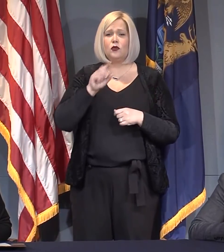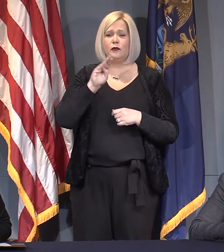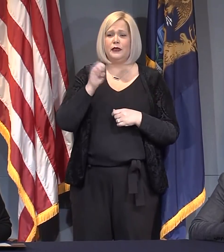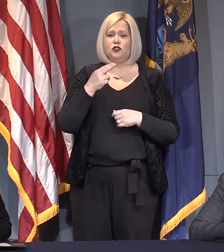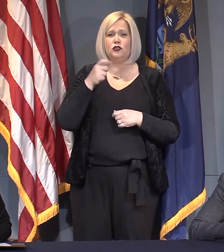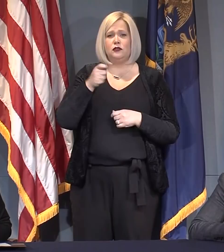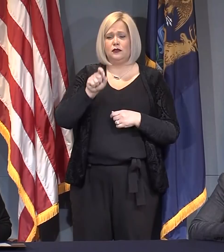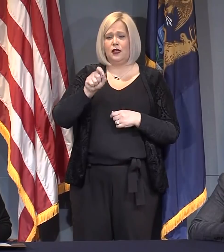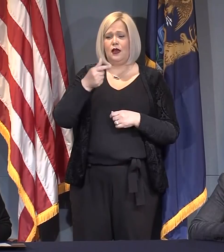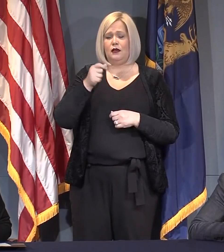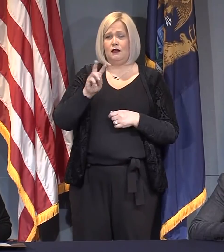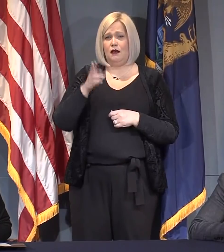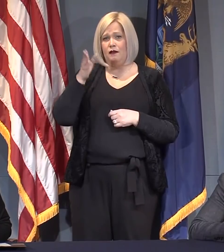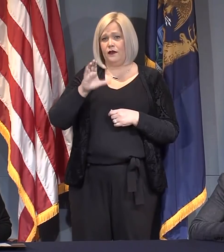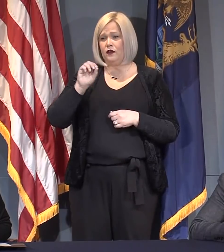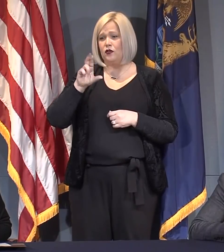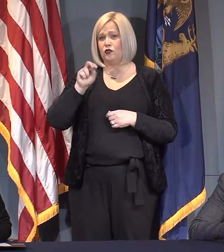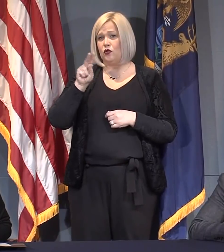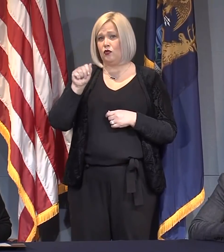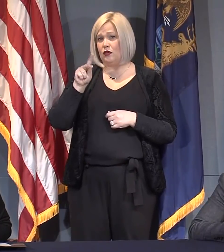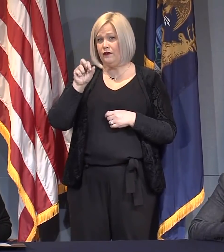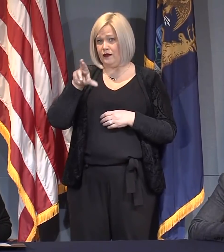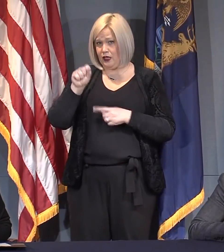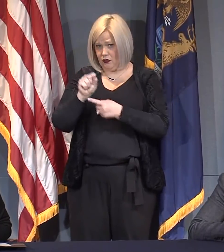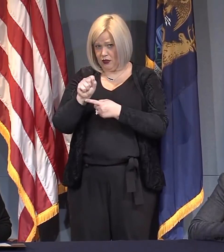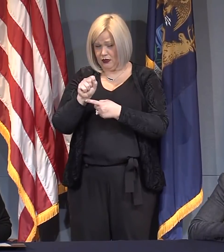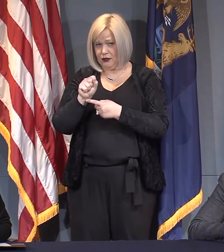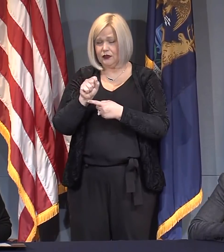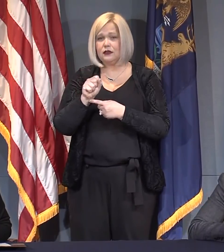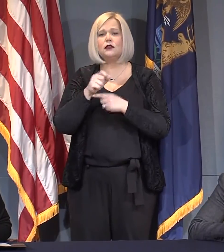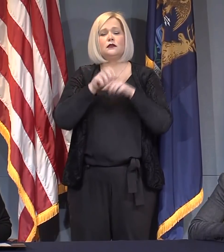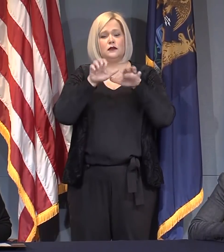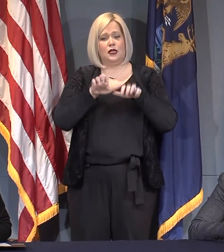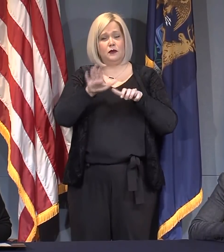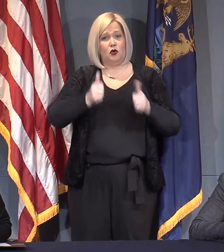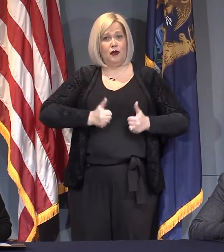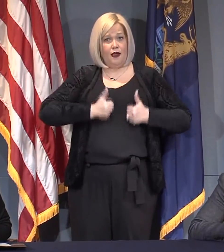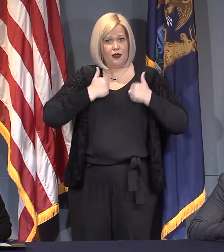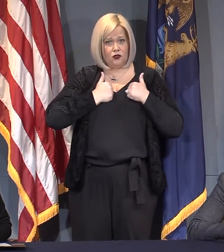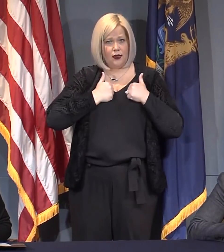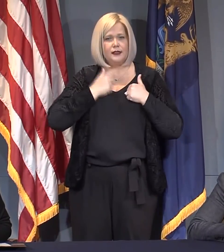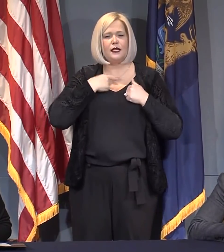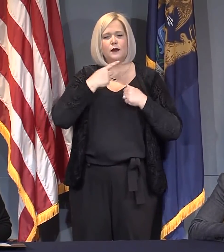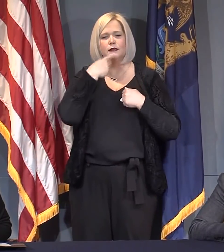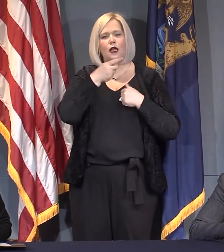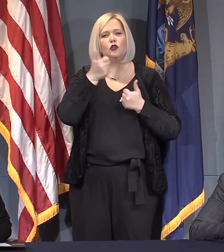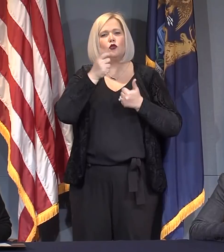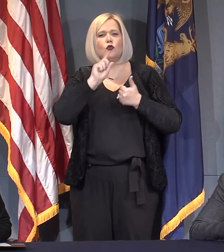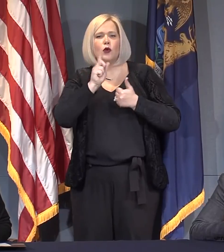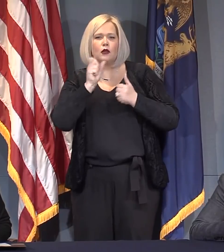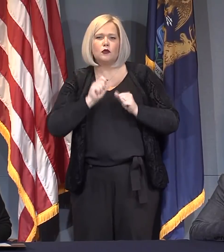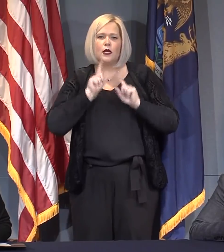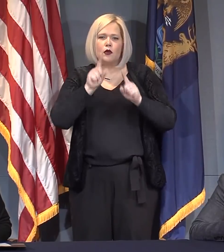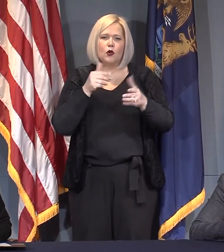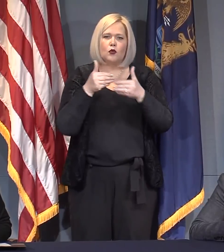michigan.gov/coronavirus. All you have to do is put in your address and you can find out the testing site that is nearest to your